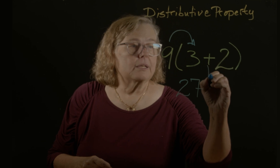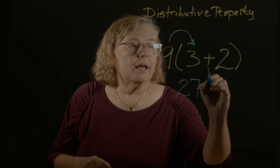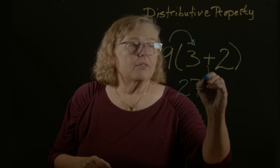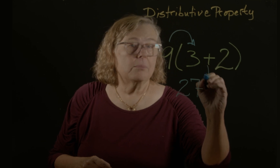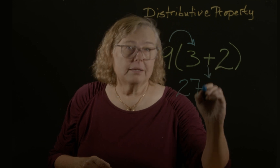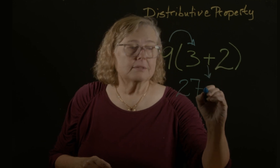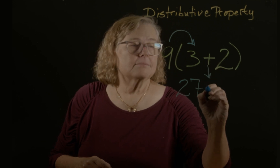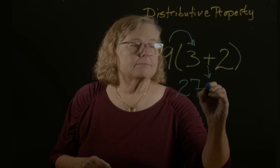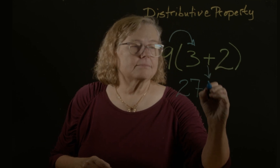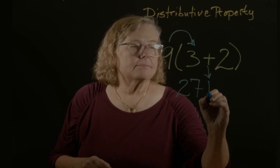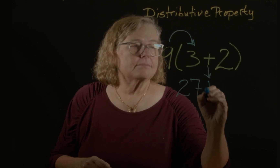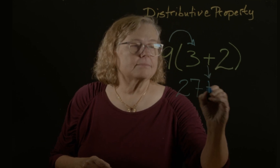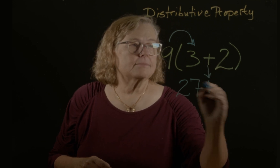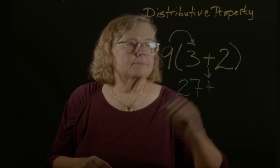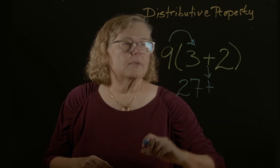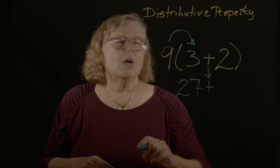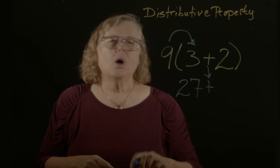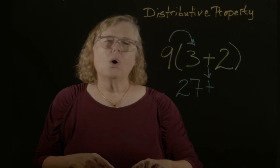It's 27. We're going to bring down the plus sign.